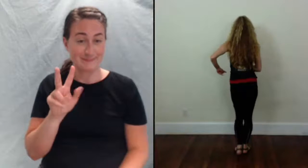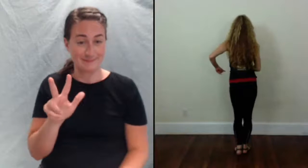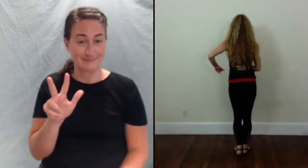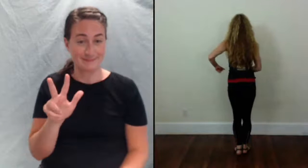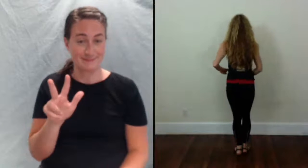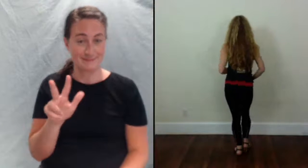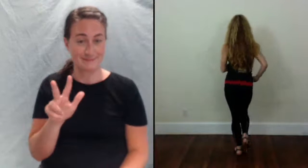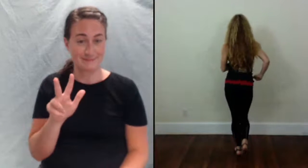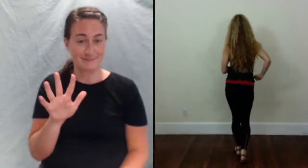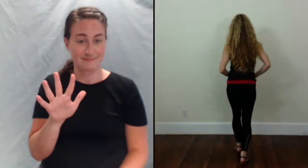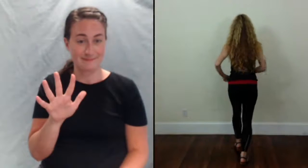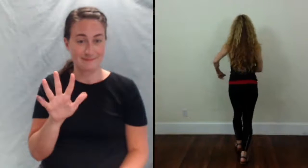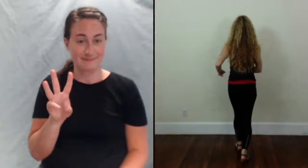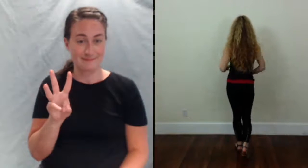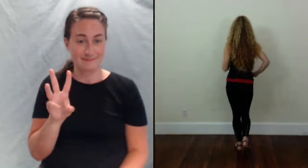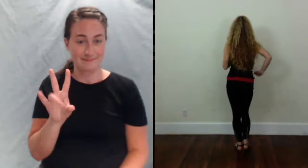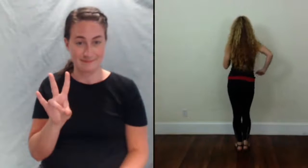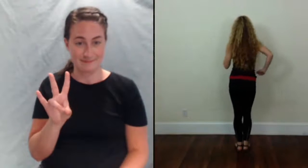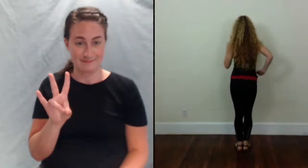2, 3.